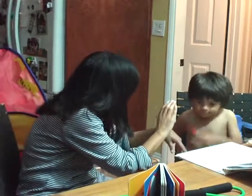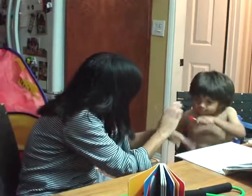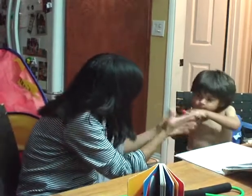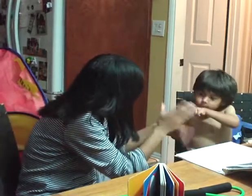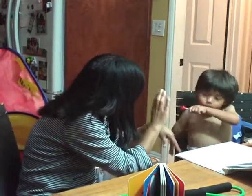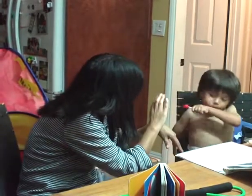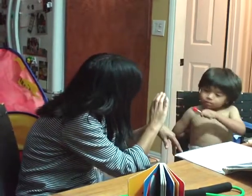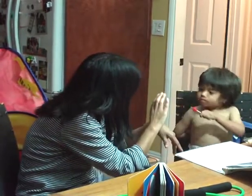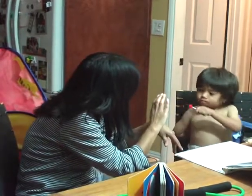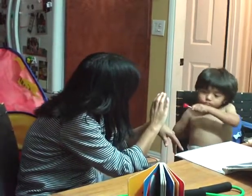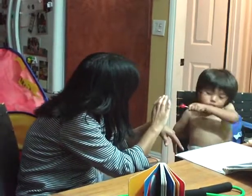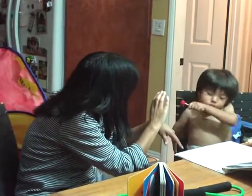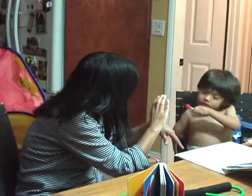What's that?